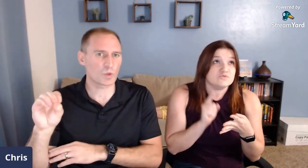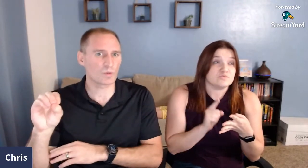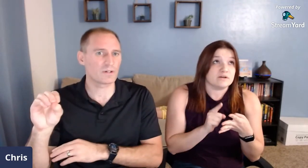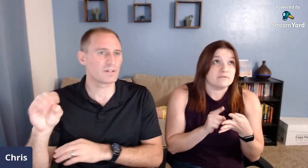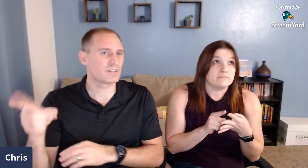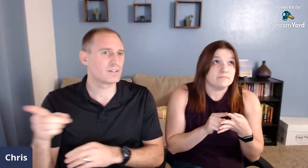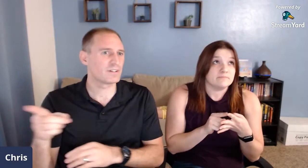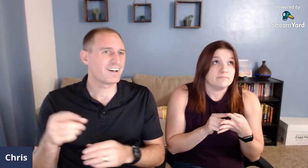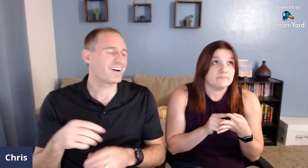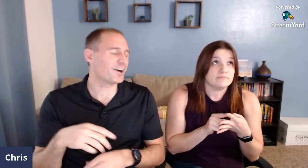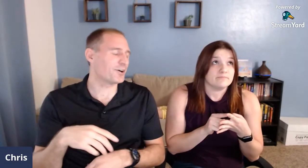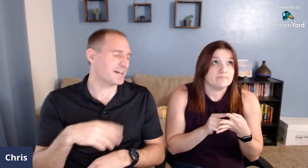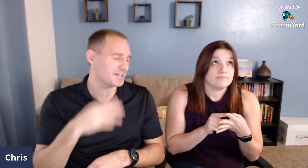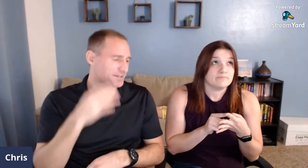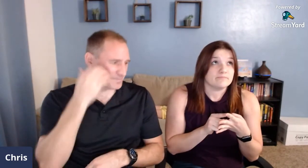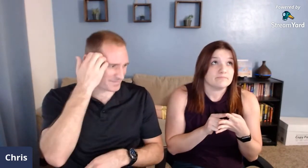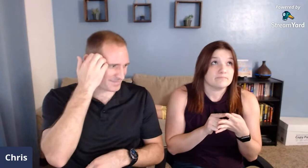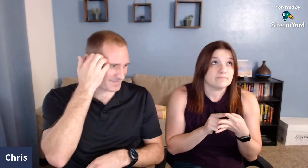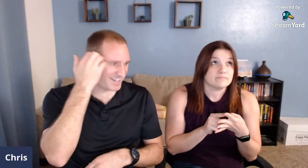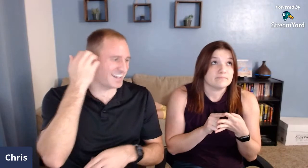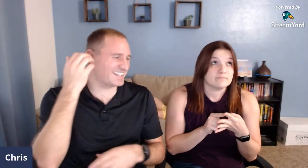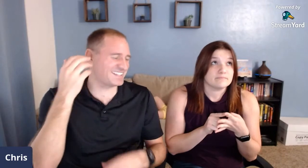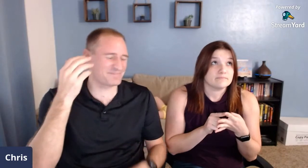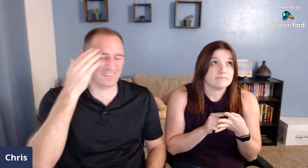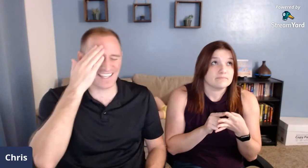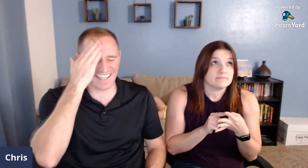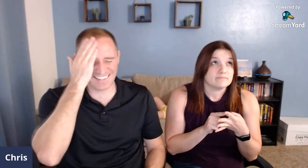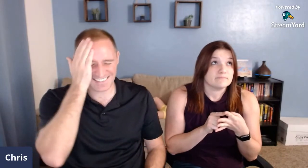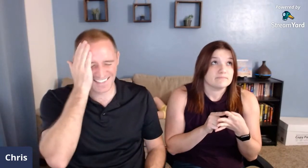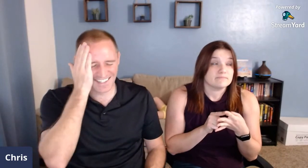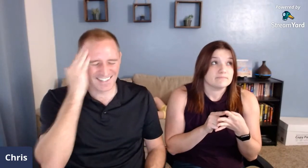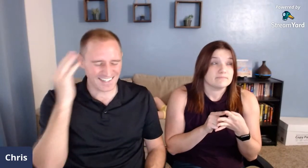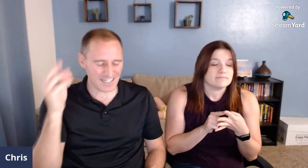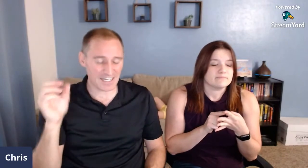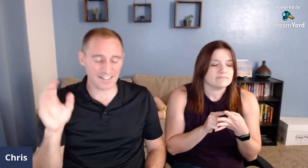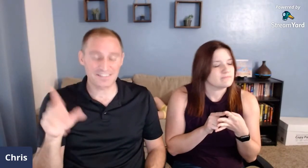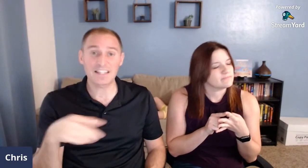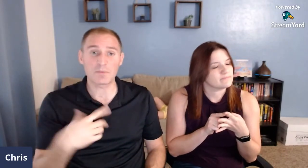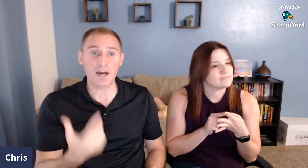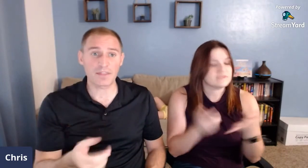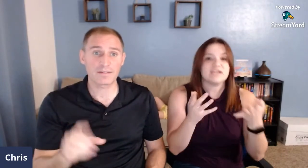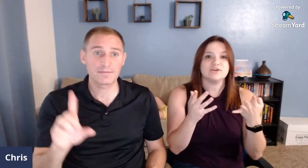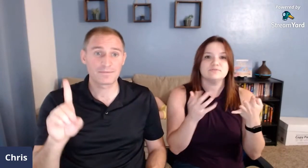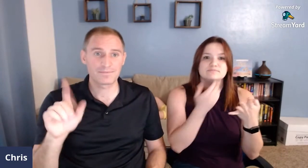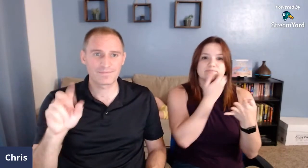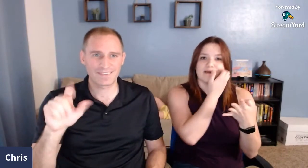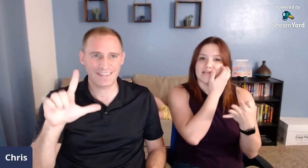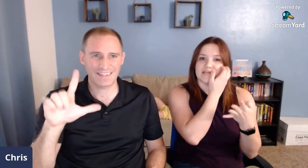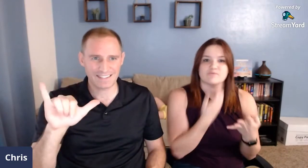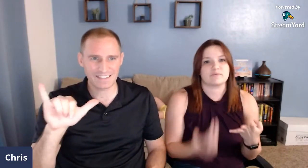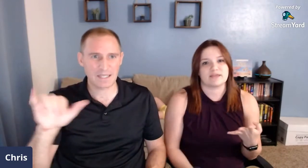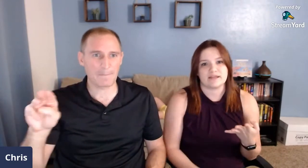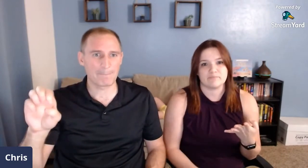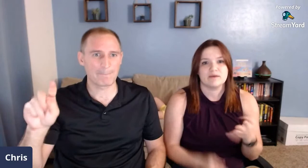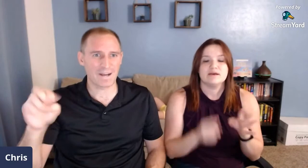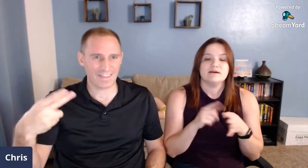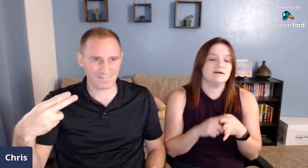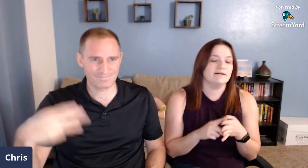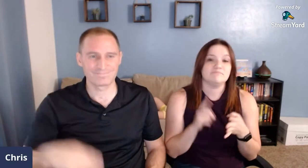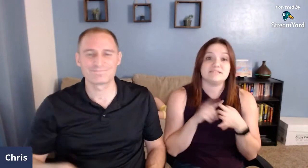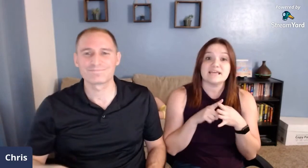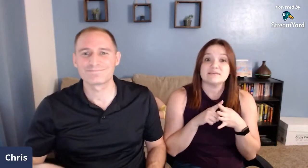What's the news one? Oh, I just blanked. Daily Moth. Thank you. I can never remember that